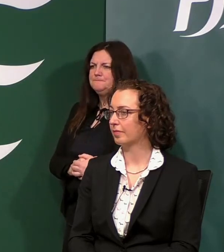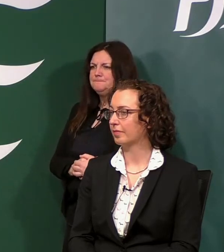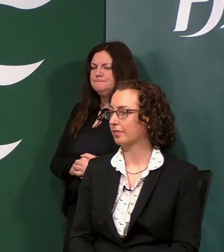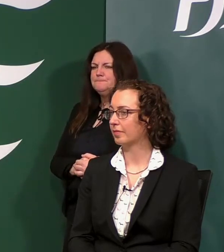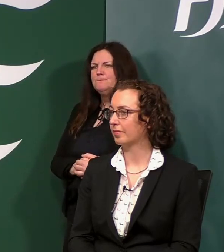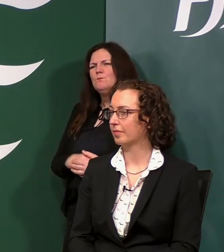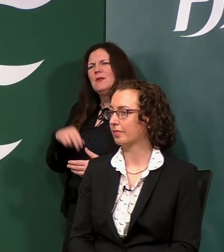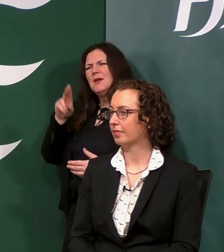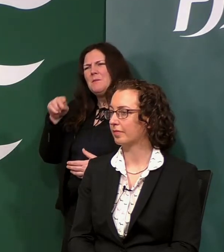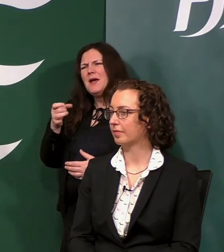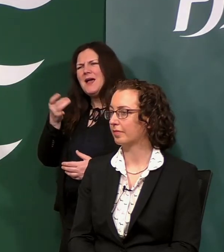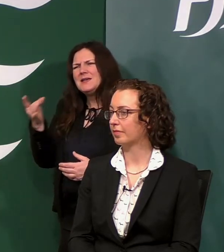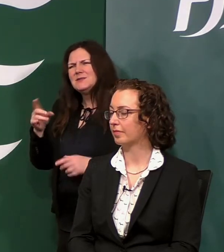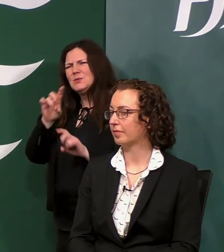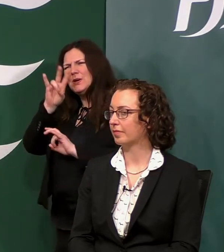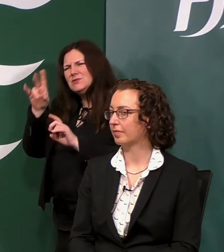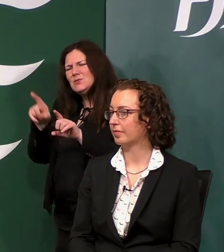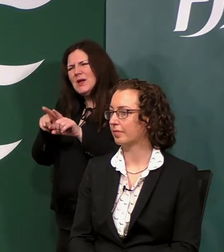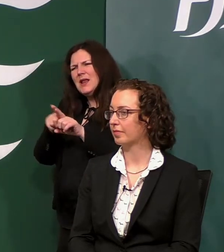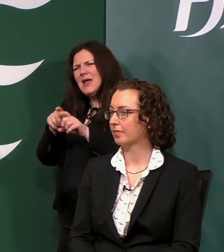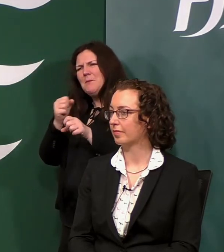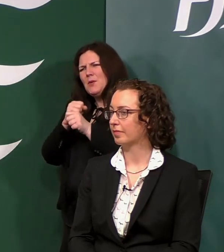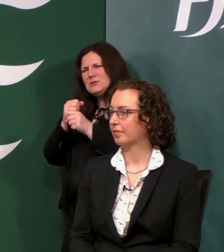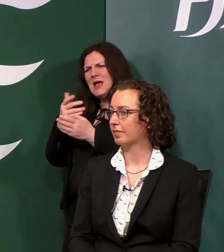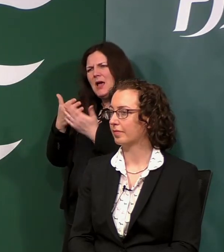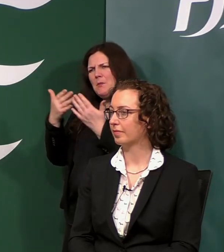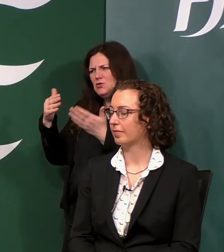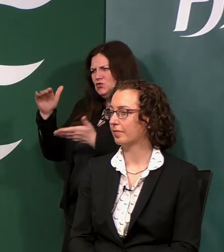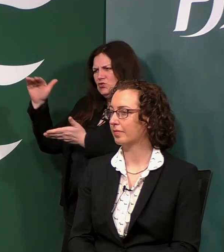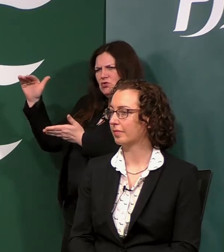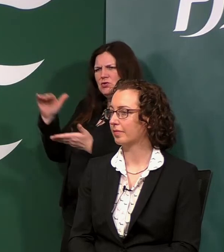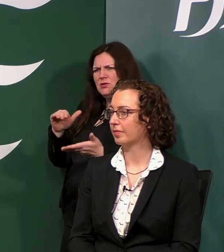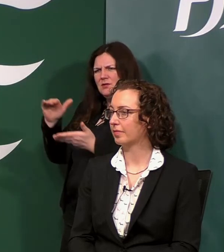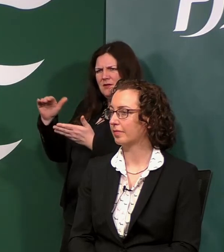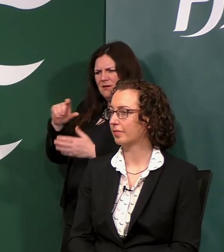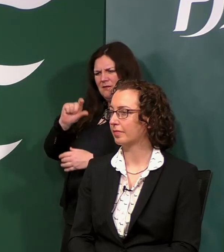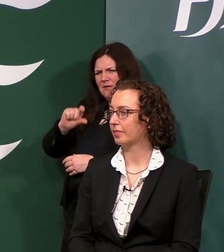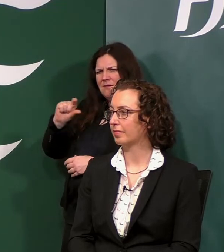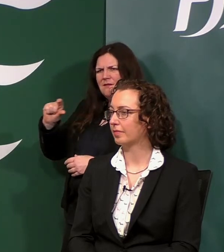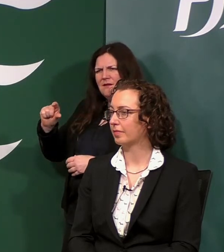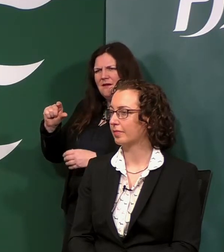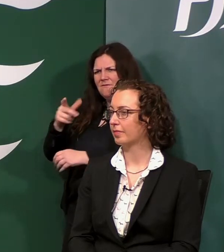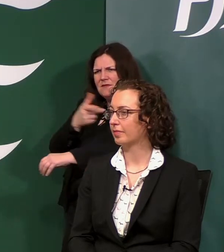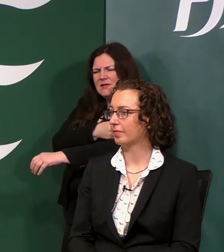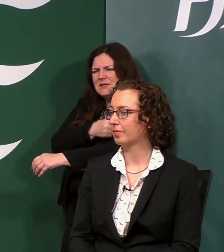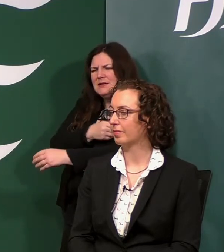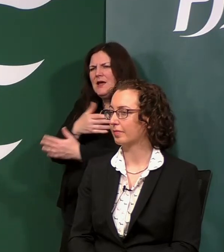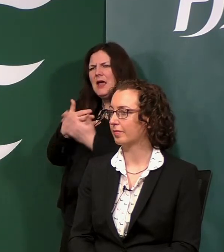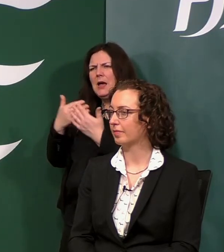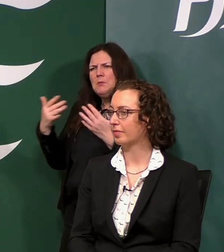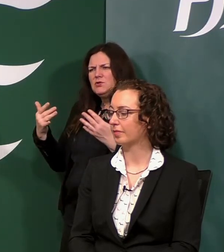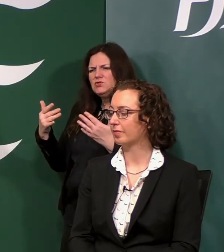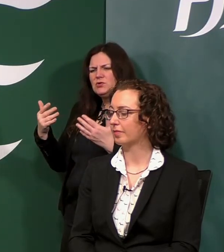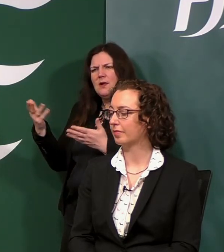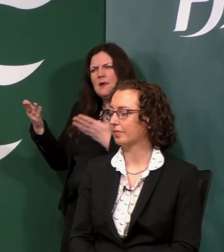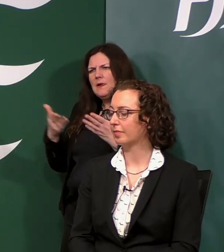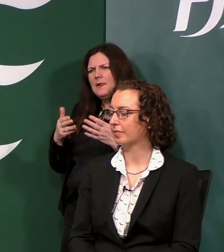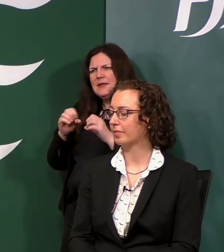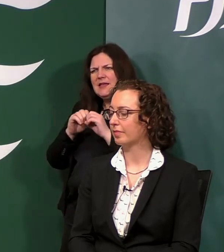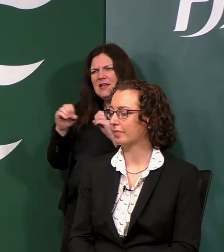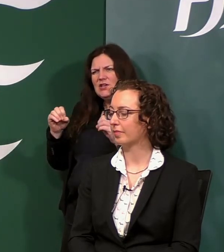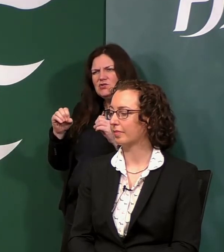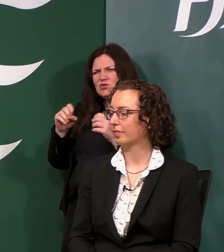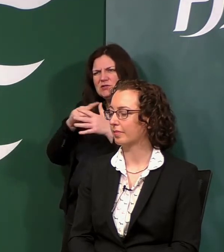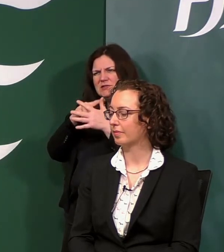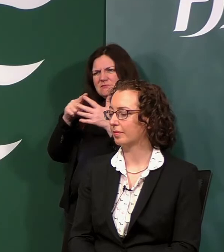Damien, could I ask you just as well, just the pipeline of stock that's coming in on vaccines? Could you give us some idea as to how much we're getting in on each